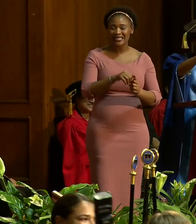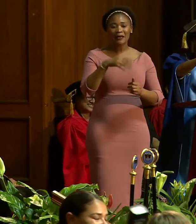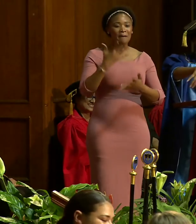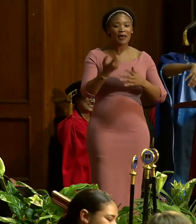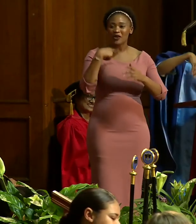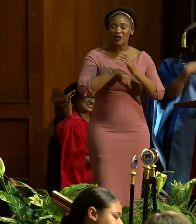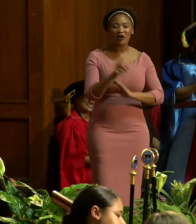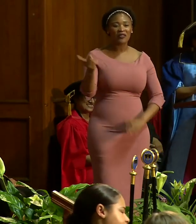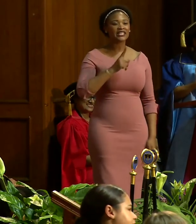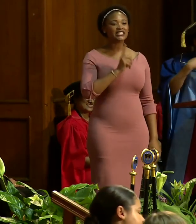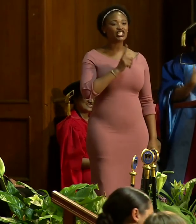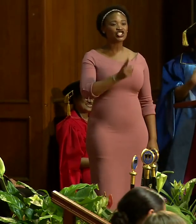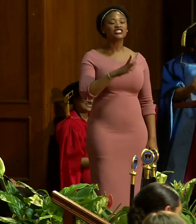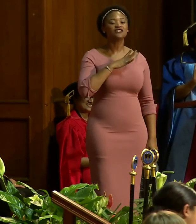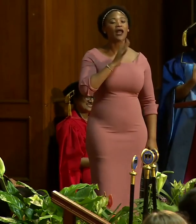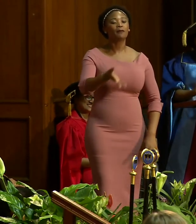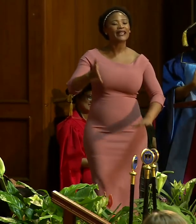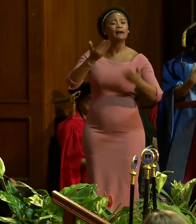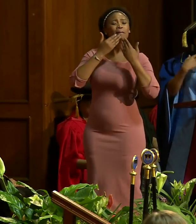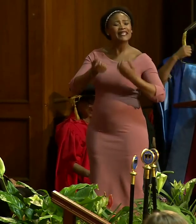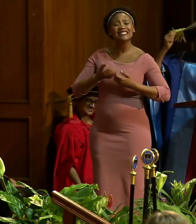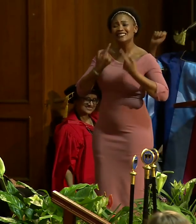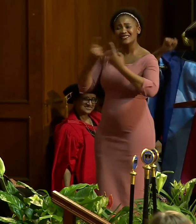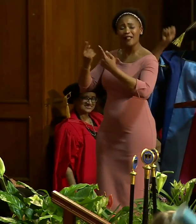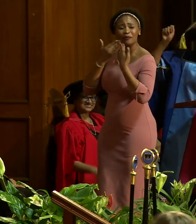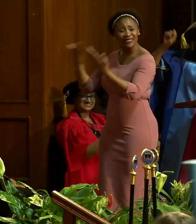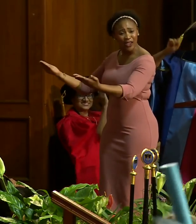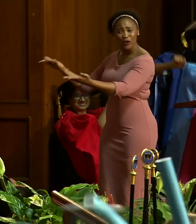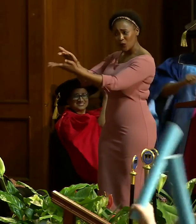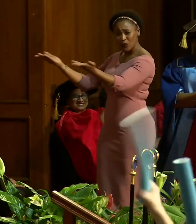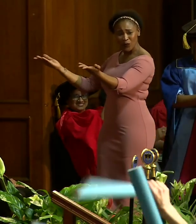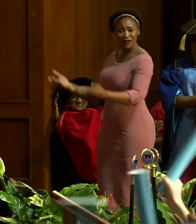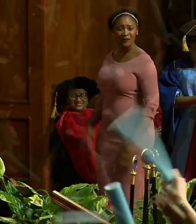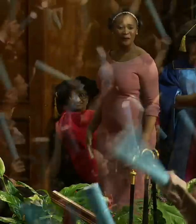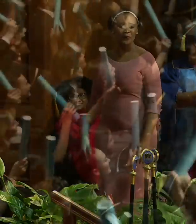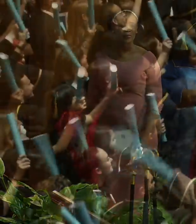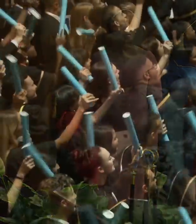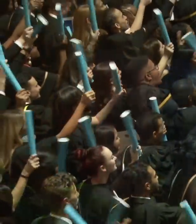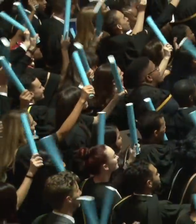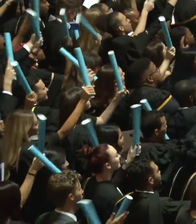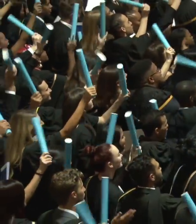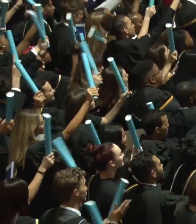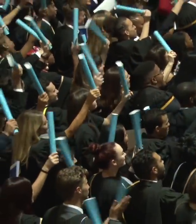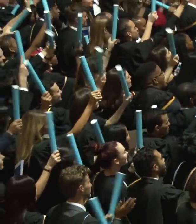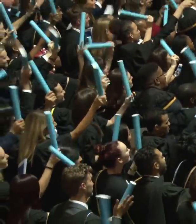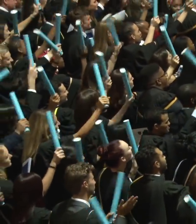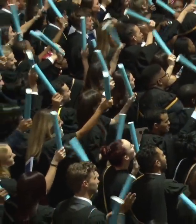teach. So please show them some love tonight by waving.